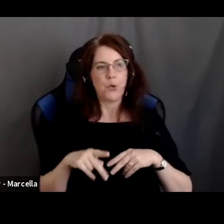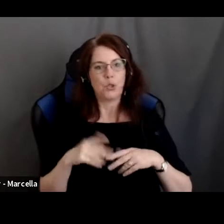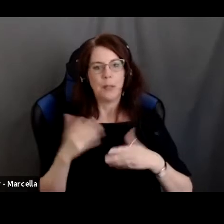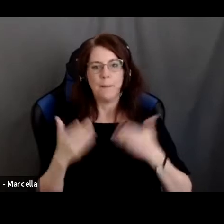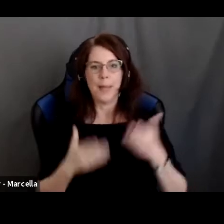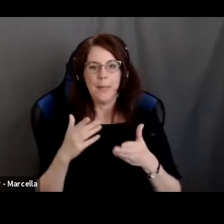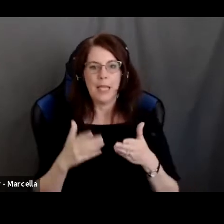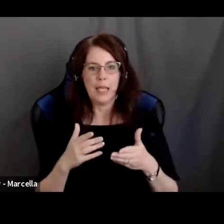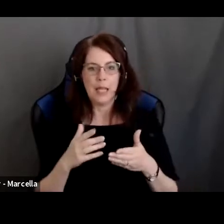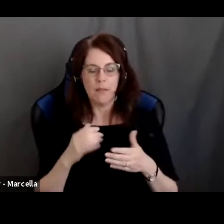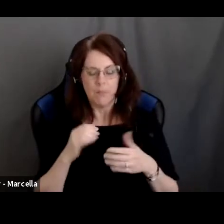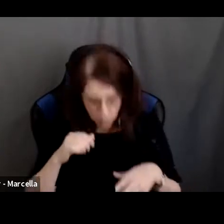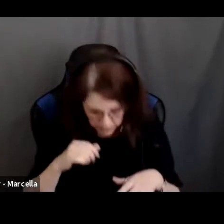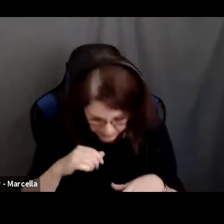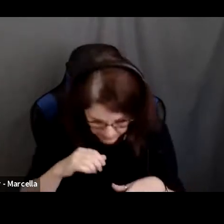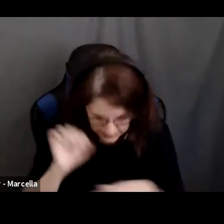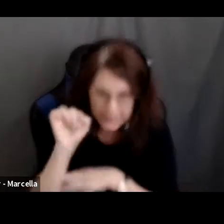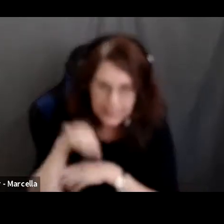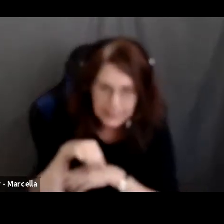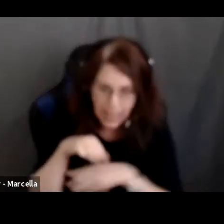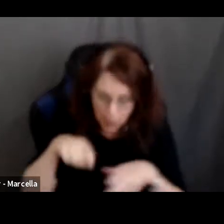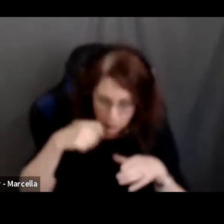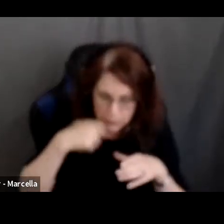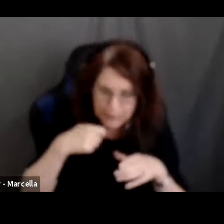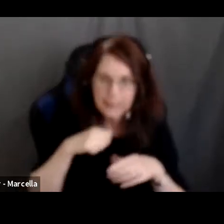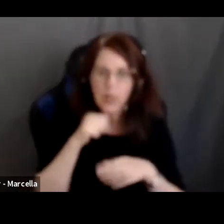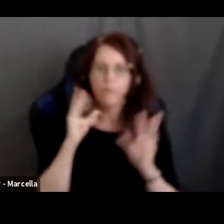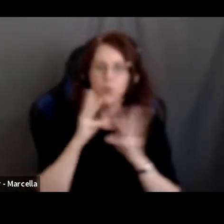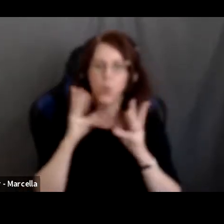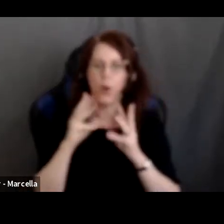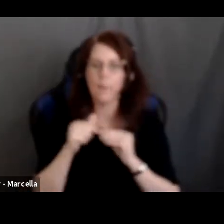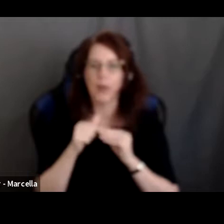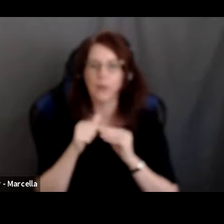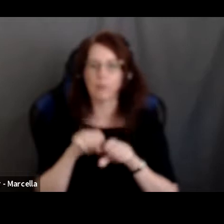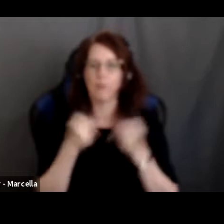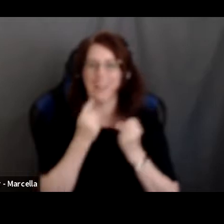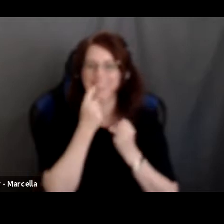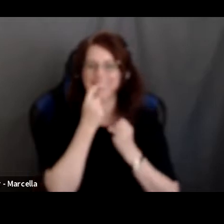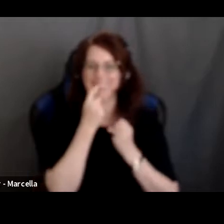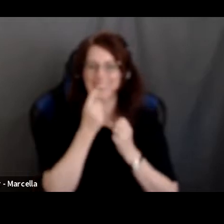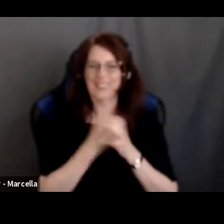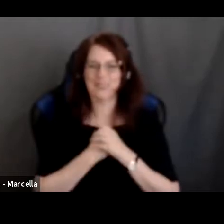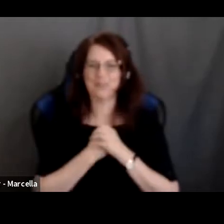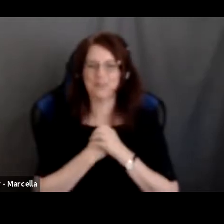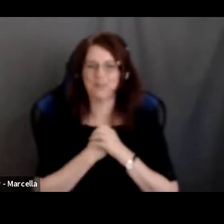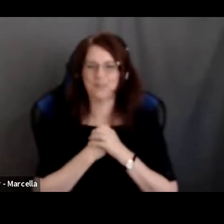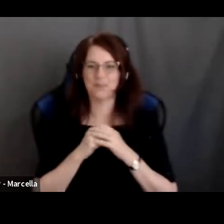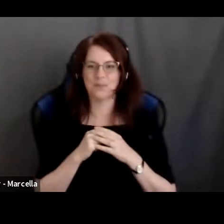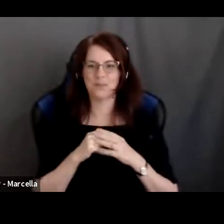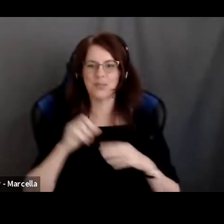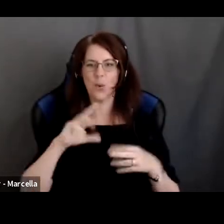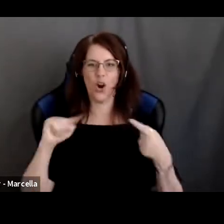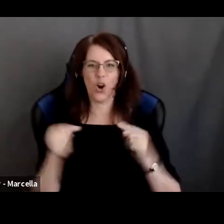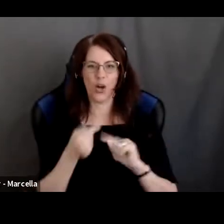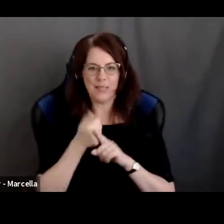maybe if they're going to be leaning down to eat something, they don't have to worry about chipping a tooth or hurting themselves if